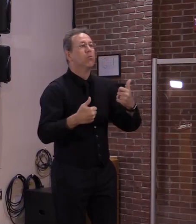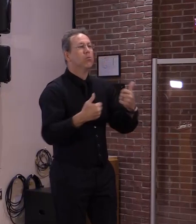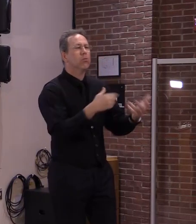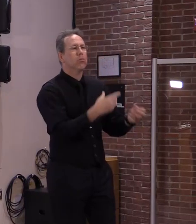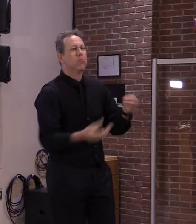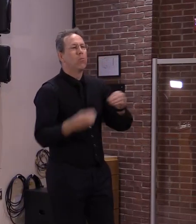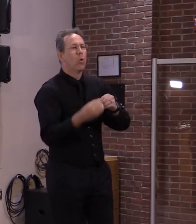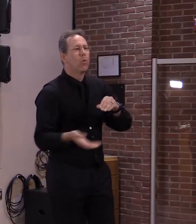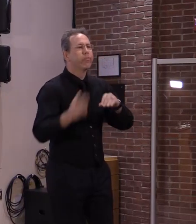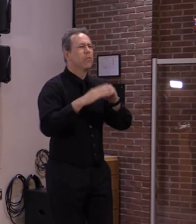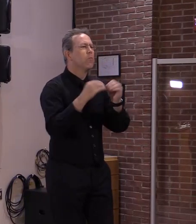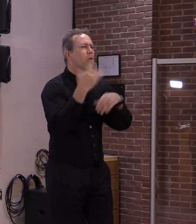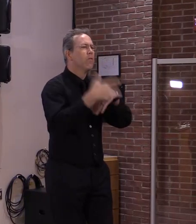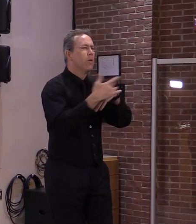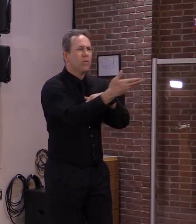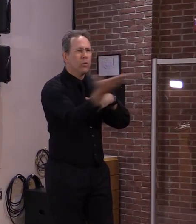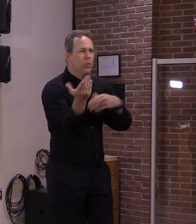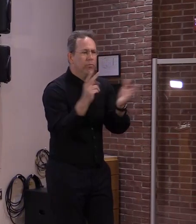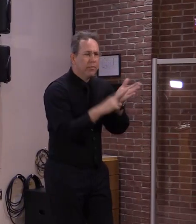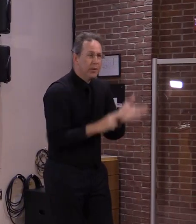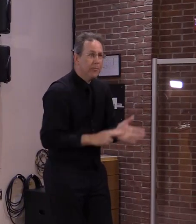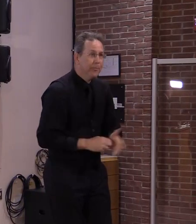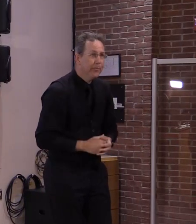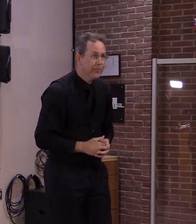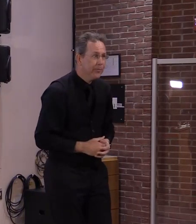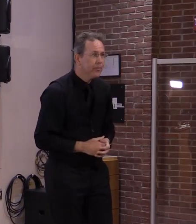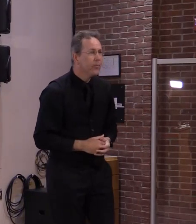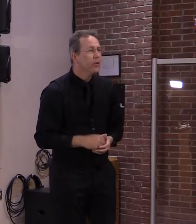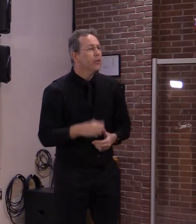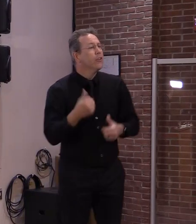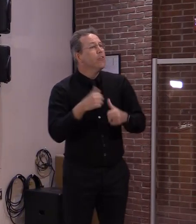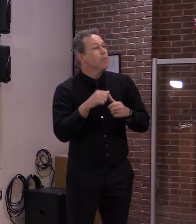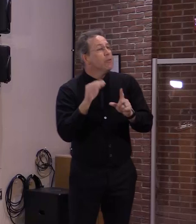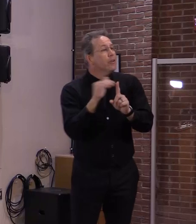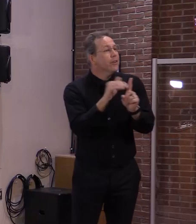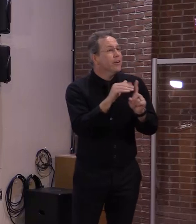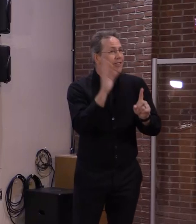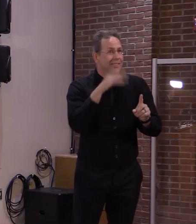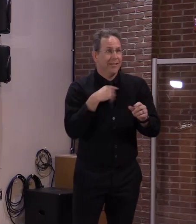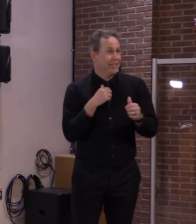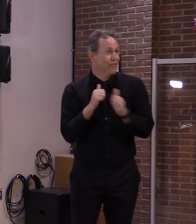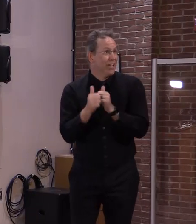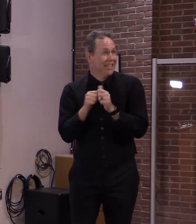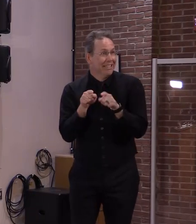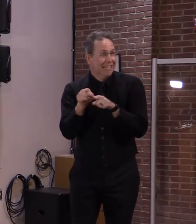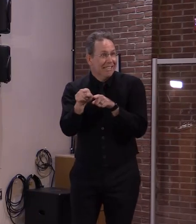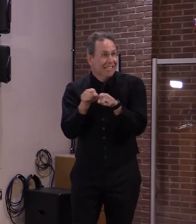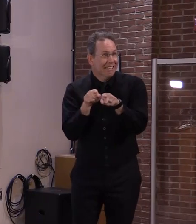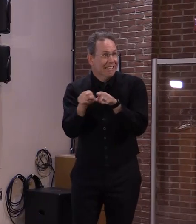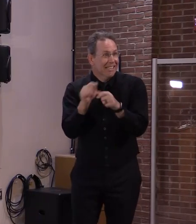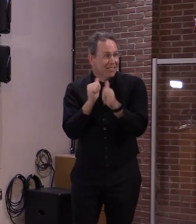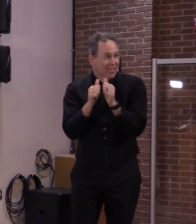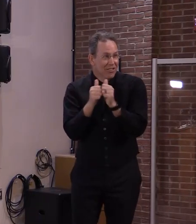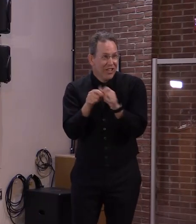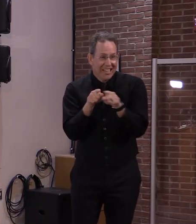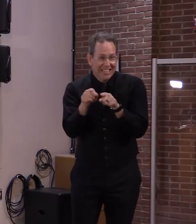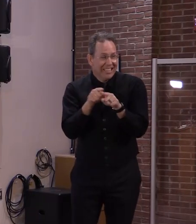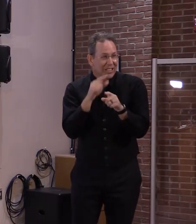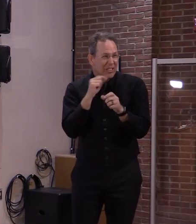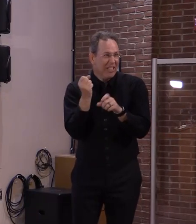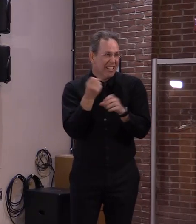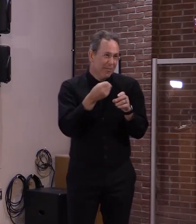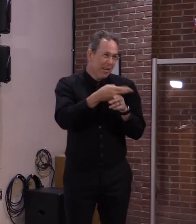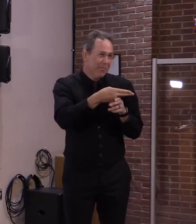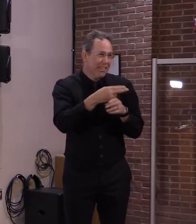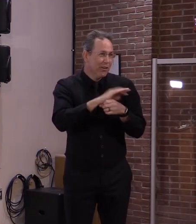Remember, we're in a race against the variants, and the vaccine is our ticket to the front. Once you're